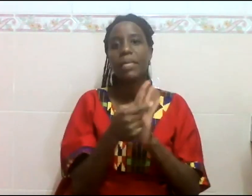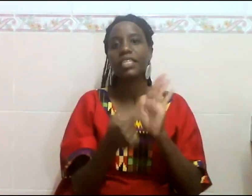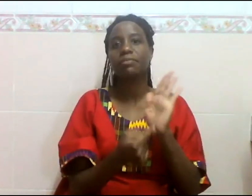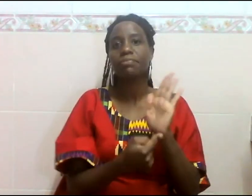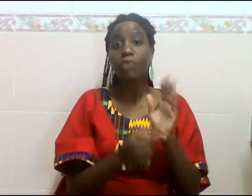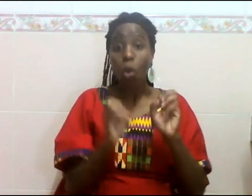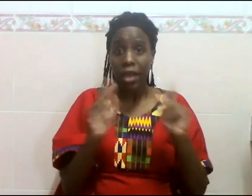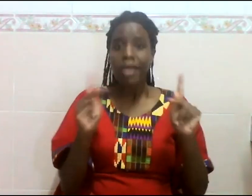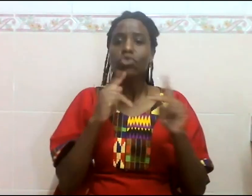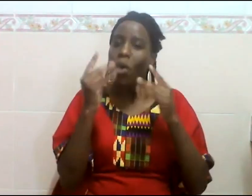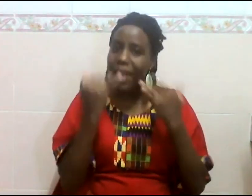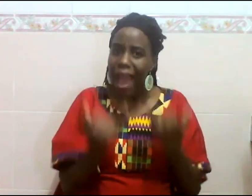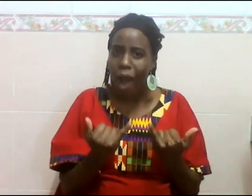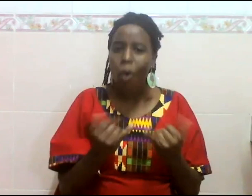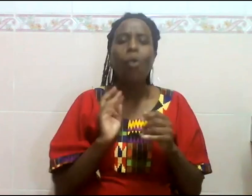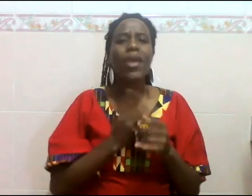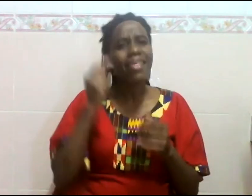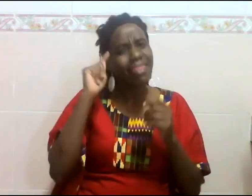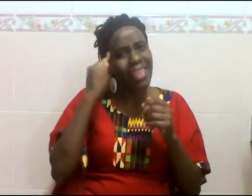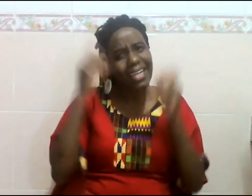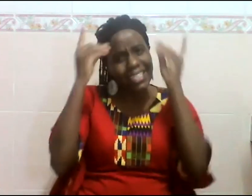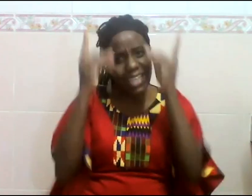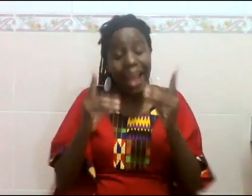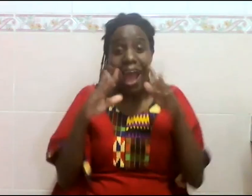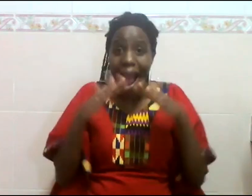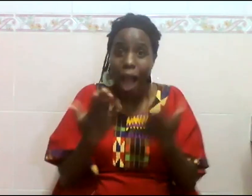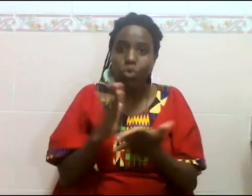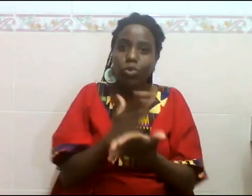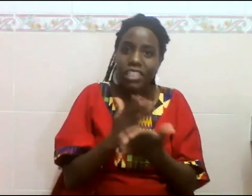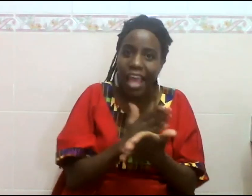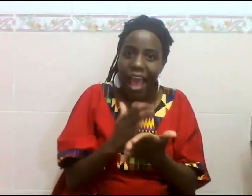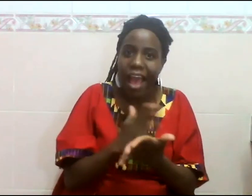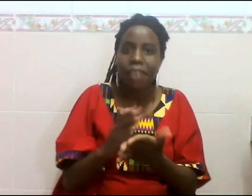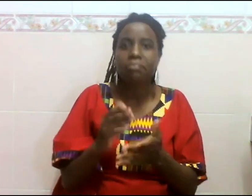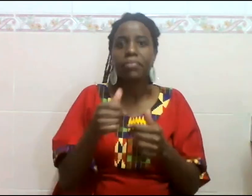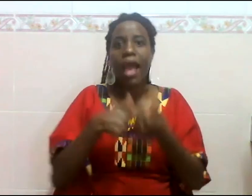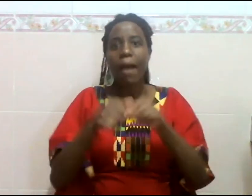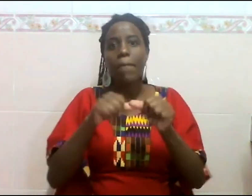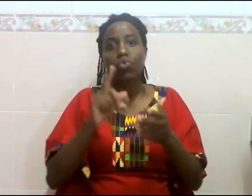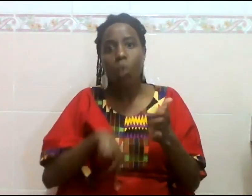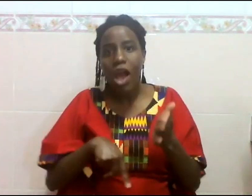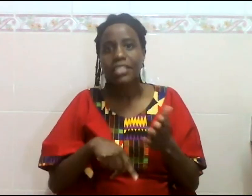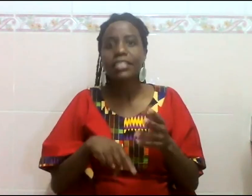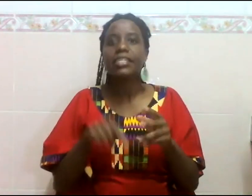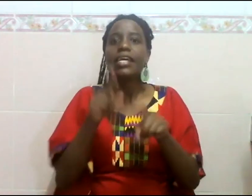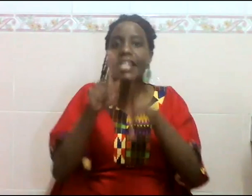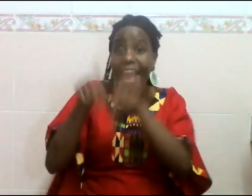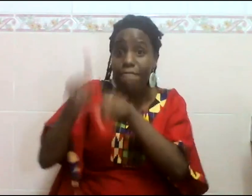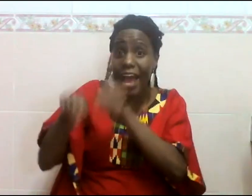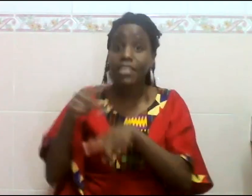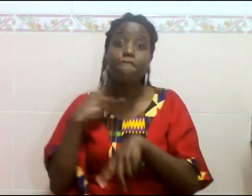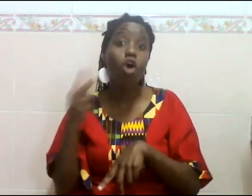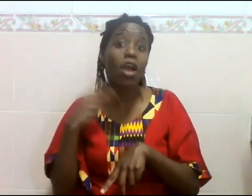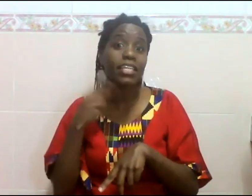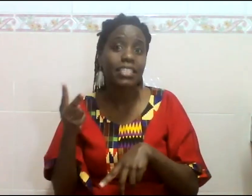that we can shift that, which of course include primarily things like getting a lot more diverse voices in the room, so that you can get a much